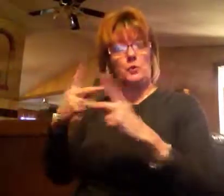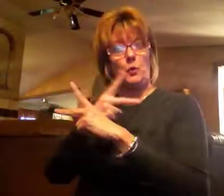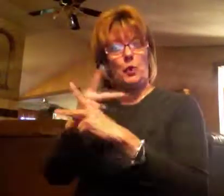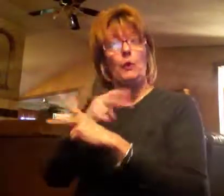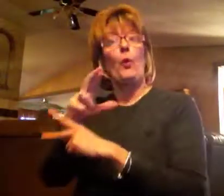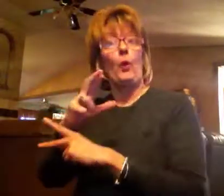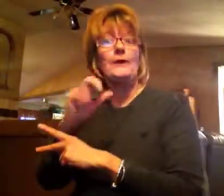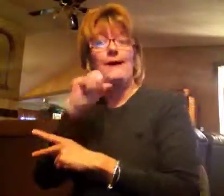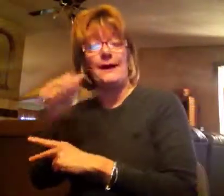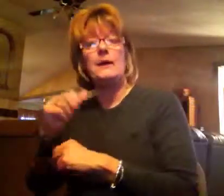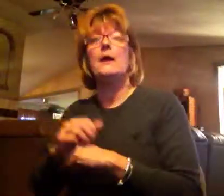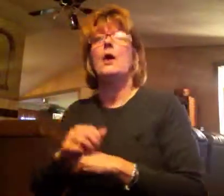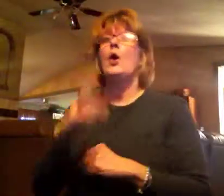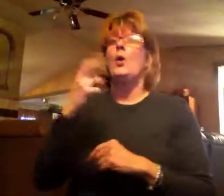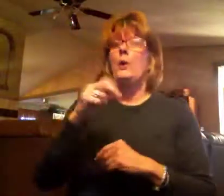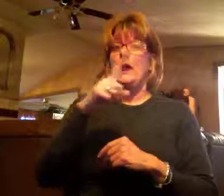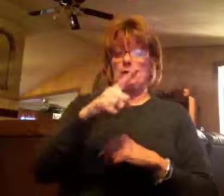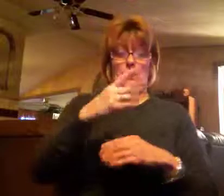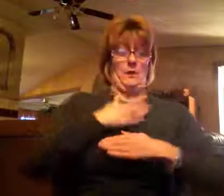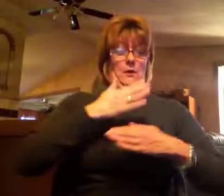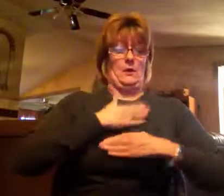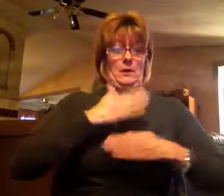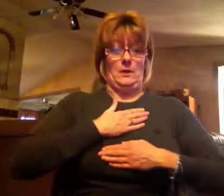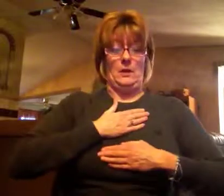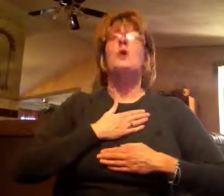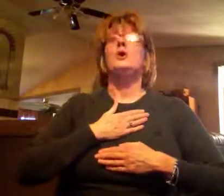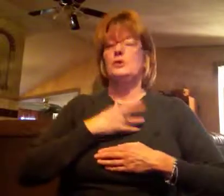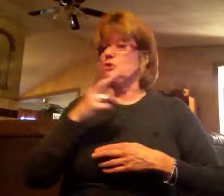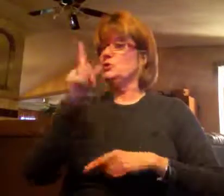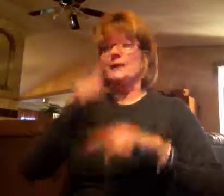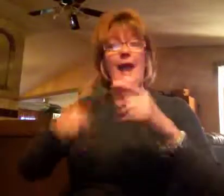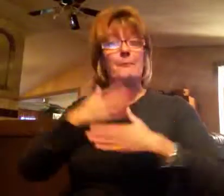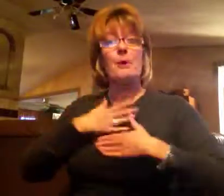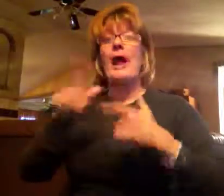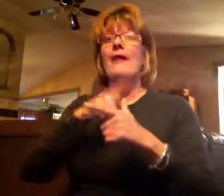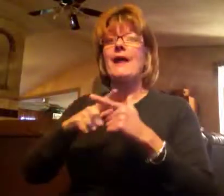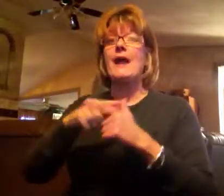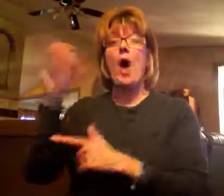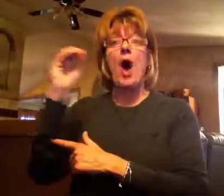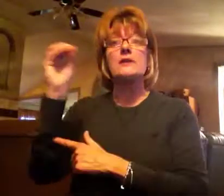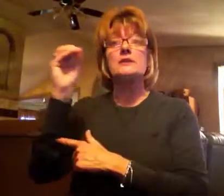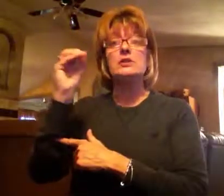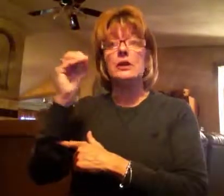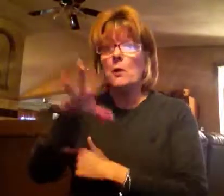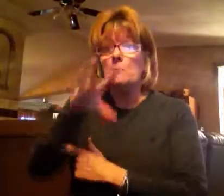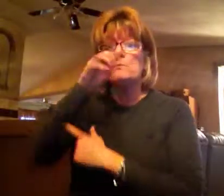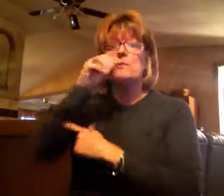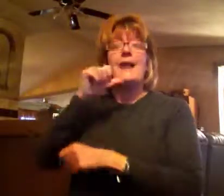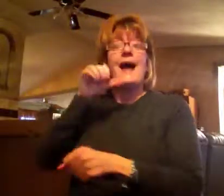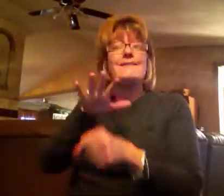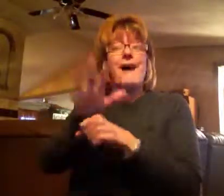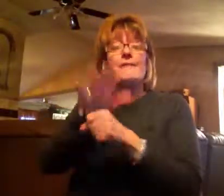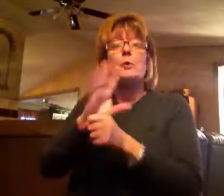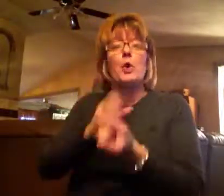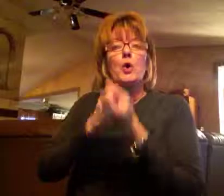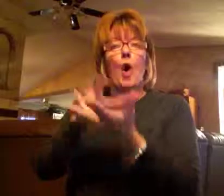or hyperventilation kicks in. And the change in oxygen intake is what causes the dizziness and the lightheadedness. When those symptoms